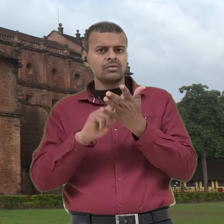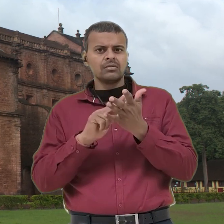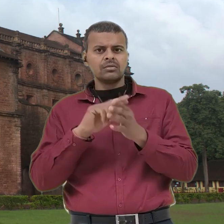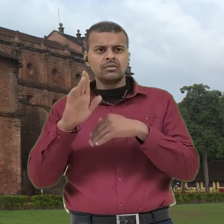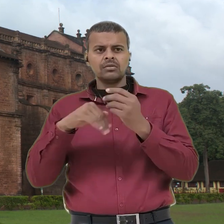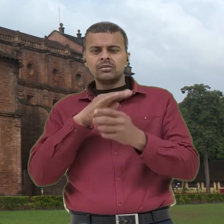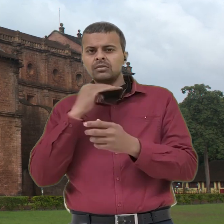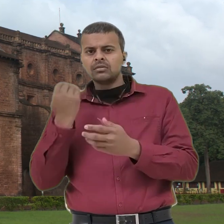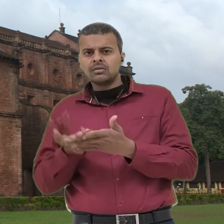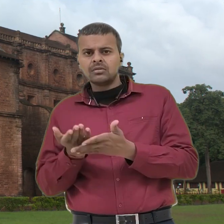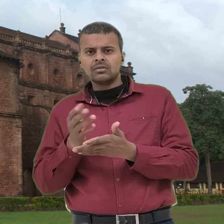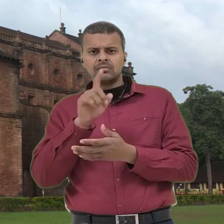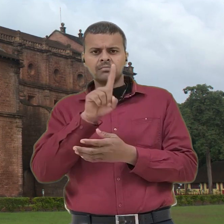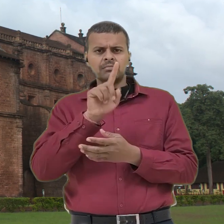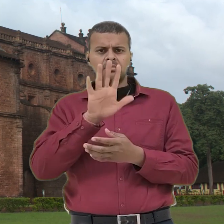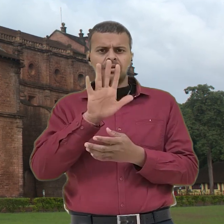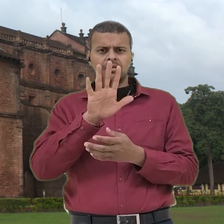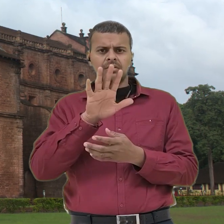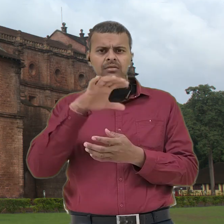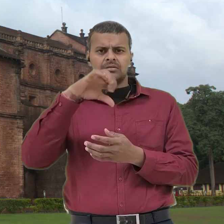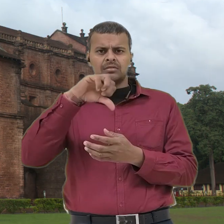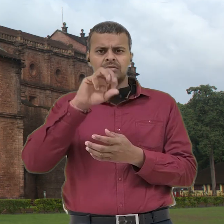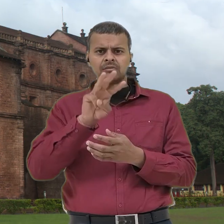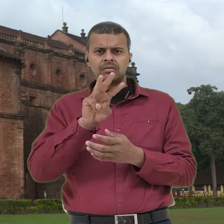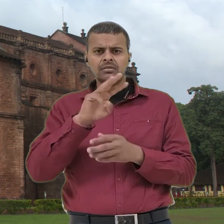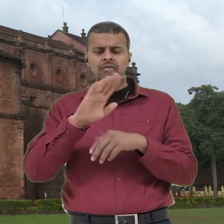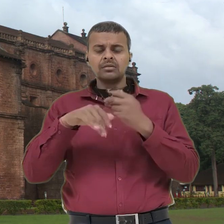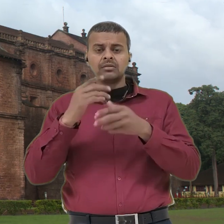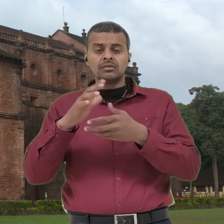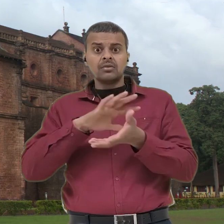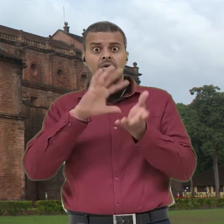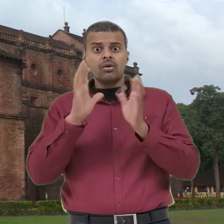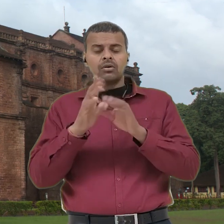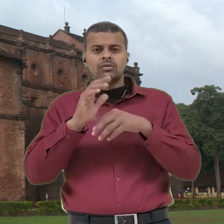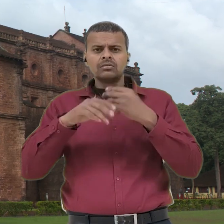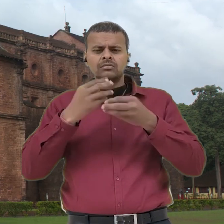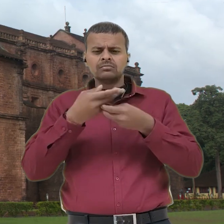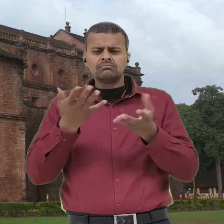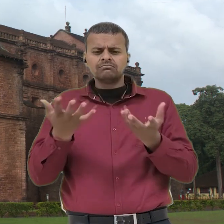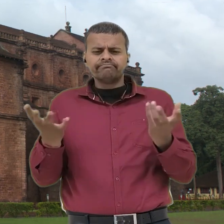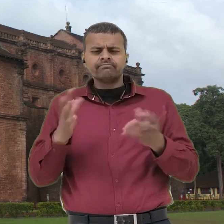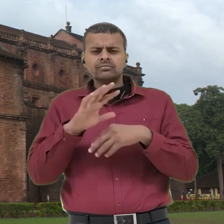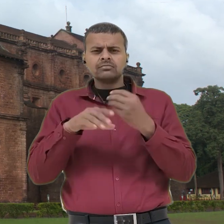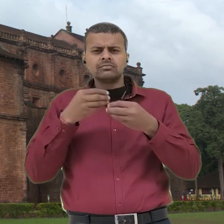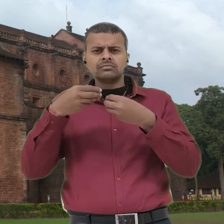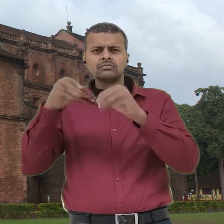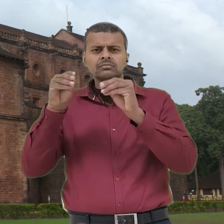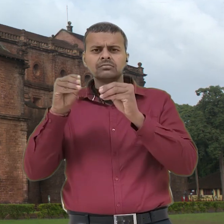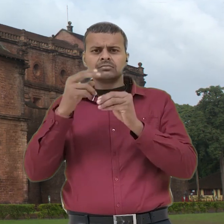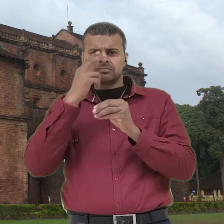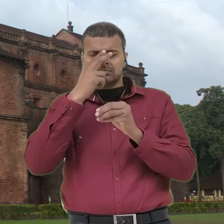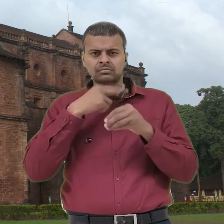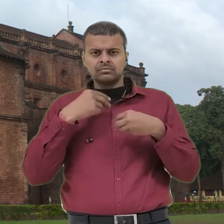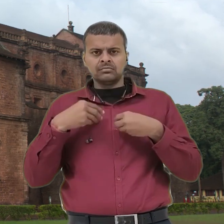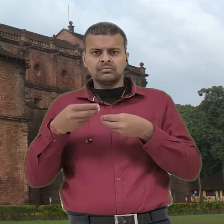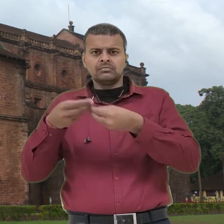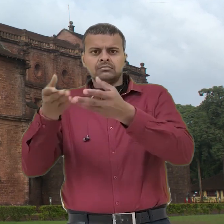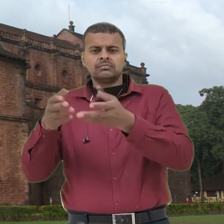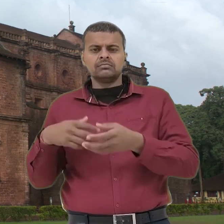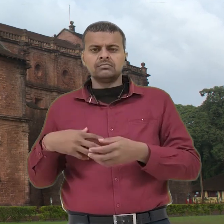entire property to the church. Upon completion of the Basilica of Bom Jesus, it was consecrated by